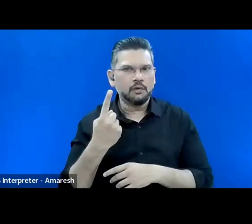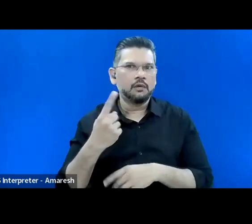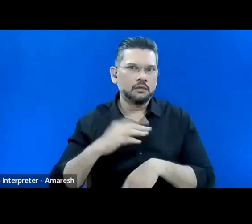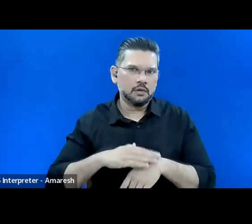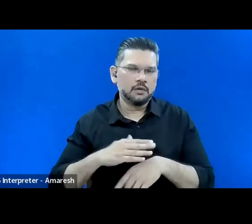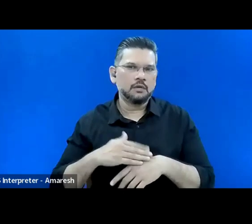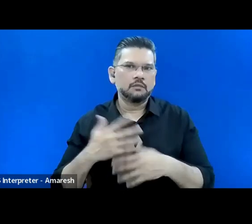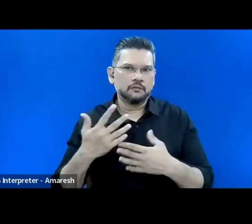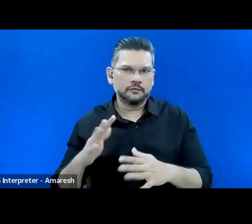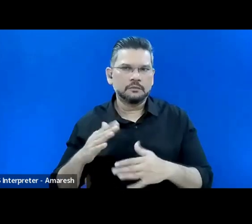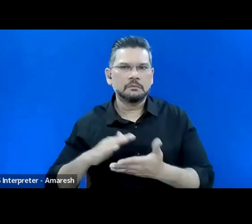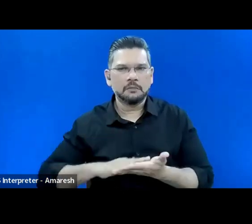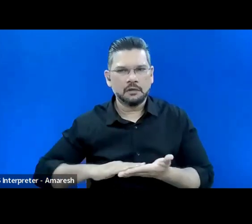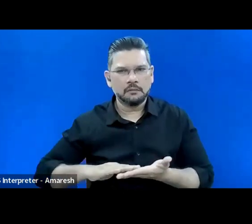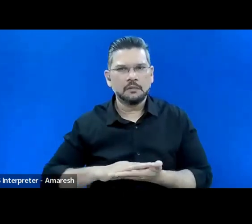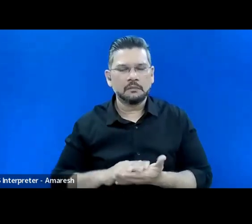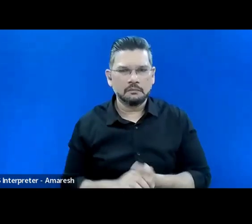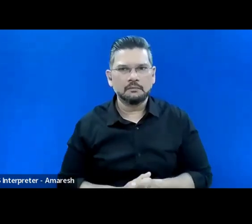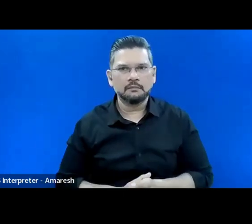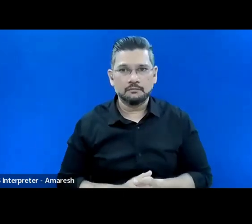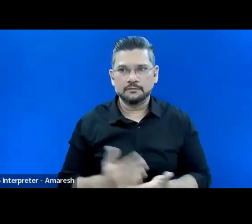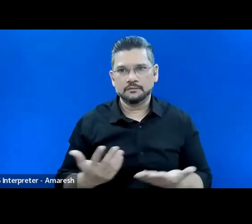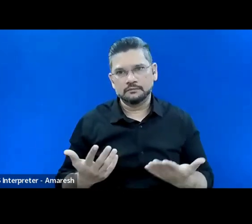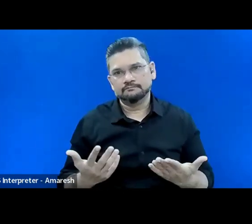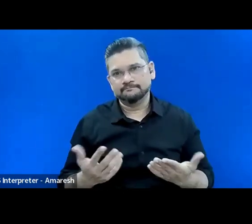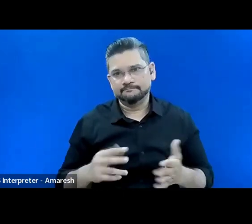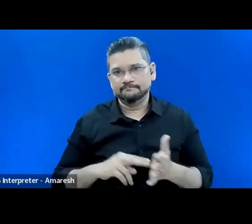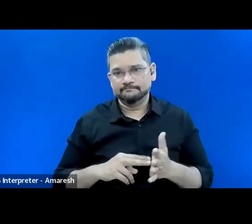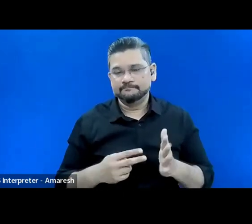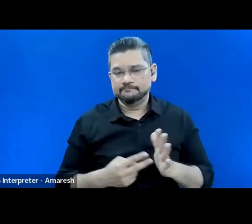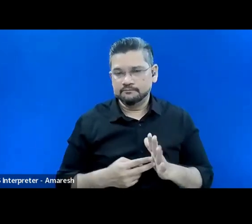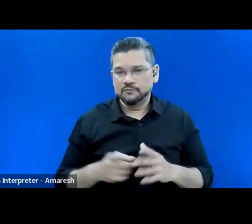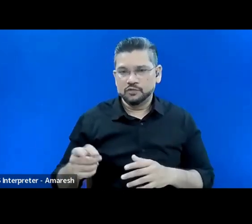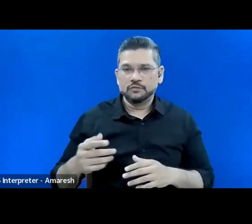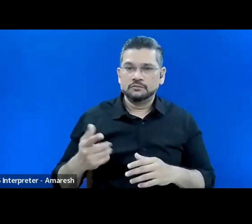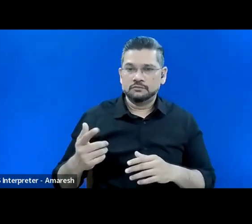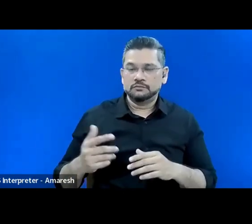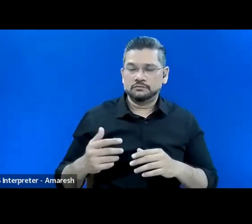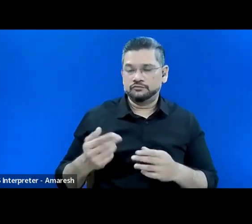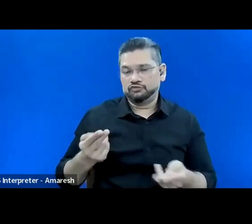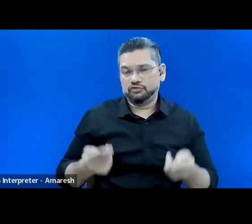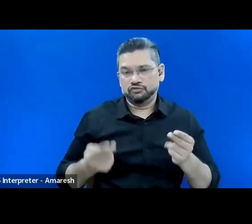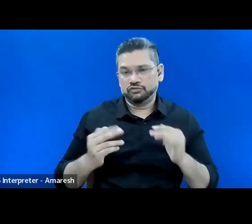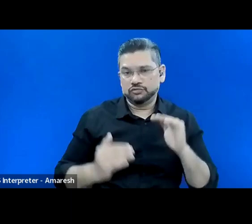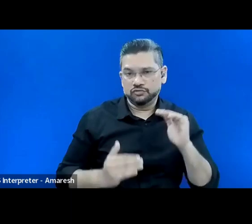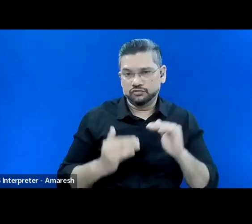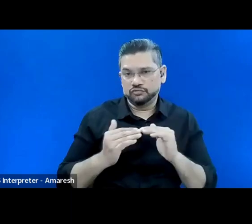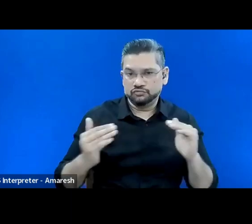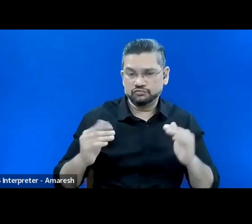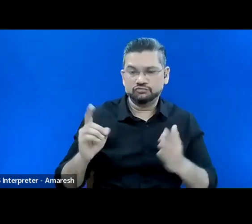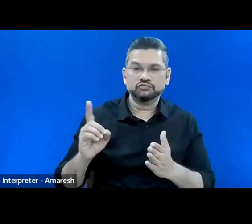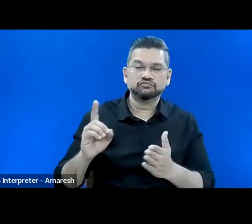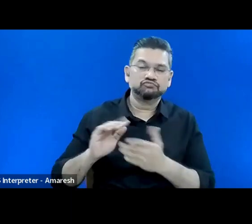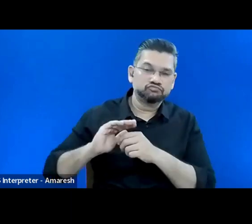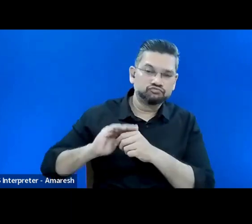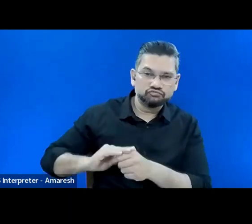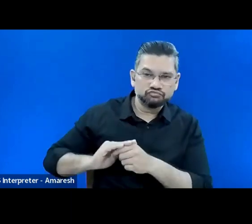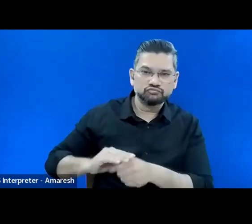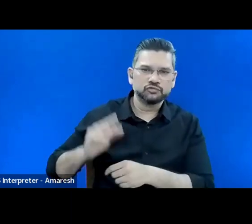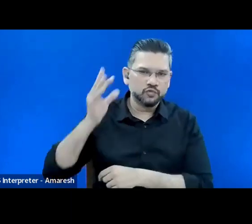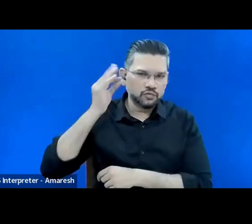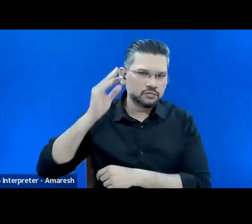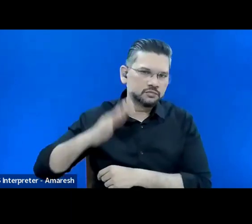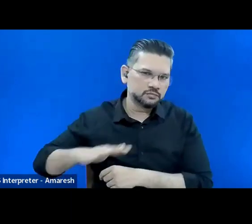is impossible to understand the realities of justice and discrimination of women with psychosocial disabilities without really addressing